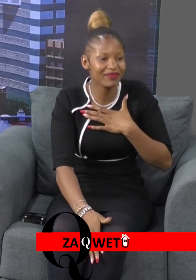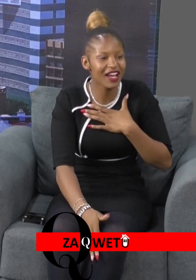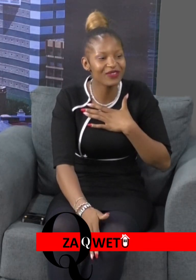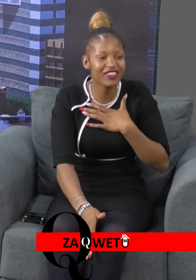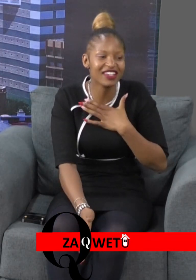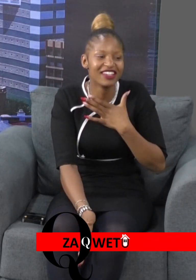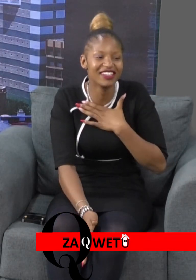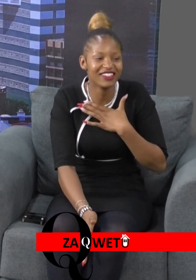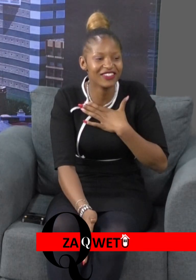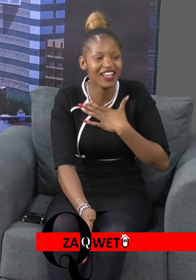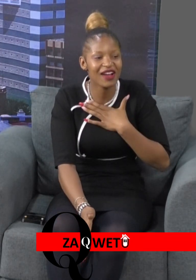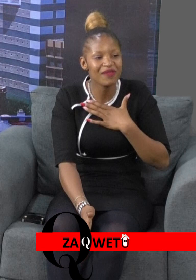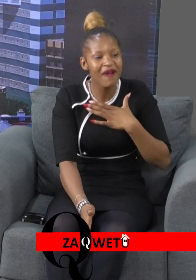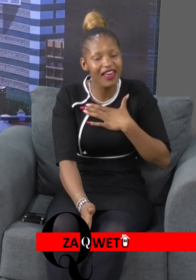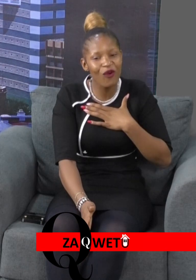My name is Ruth.